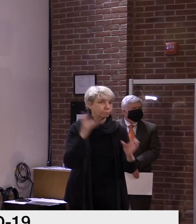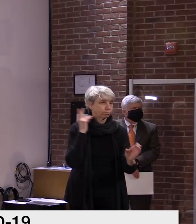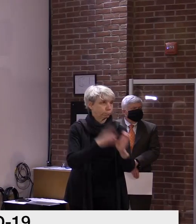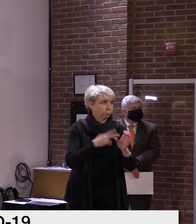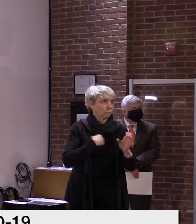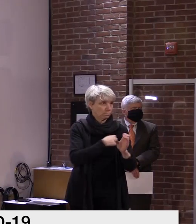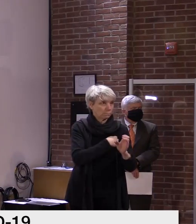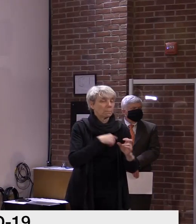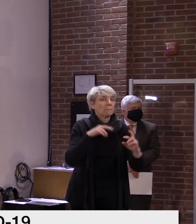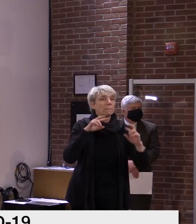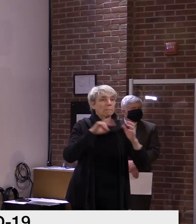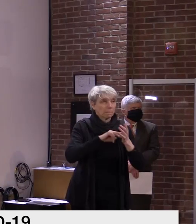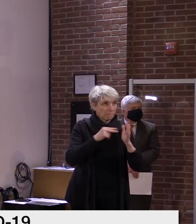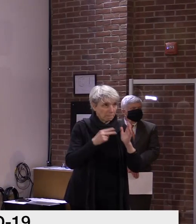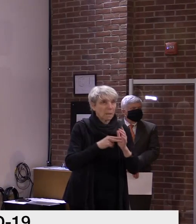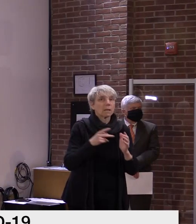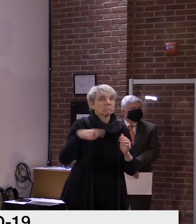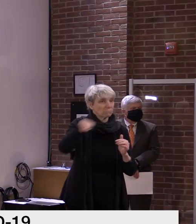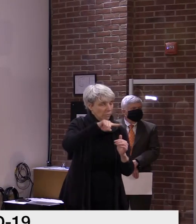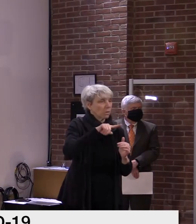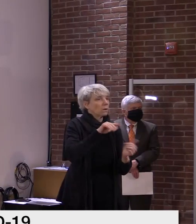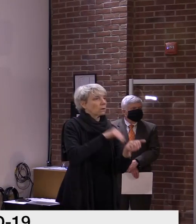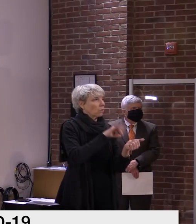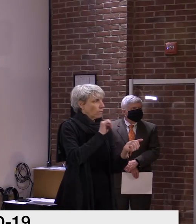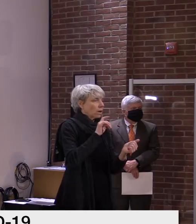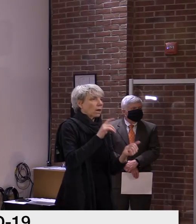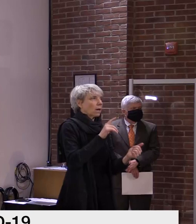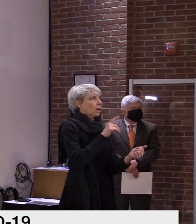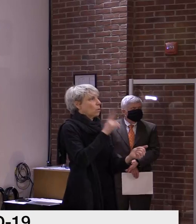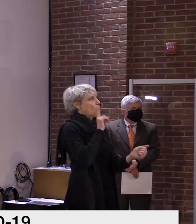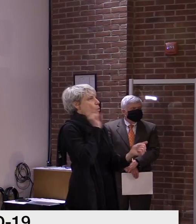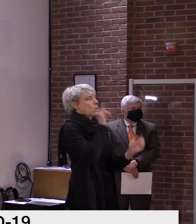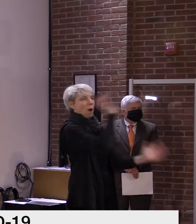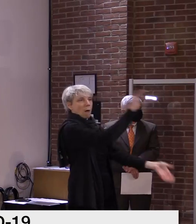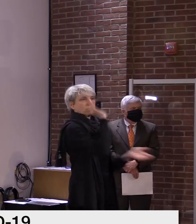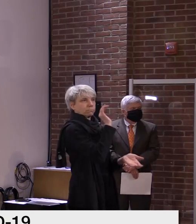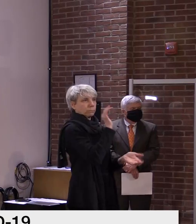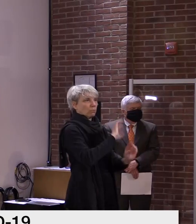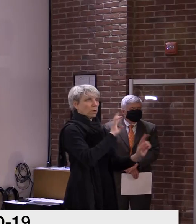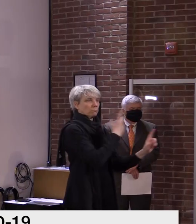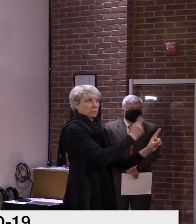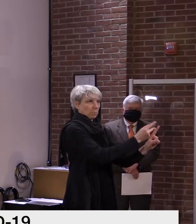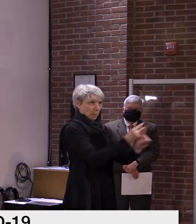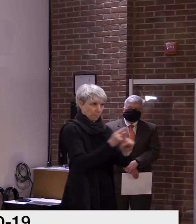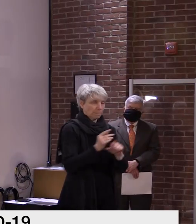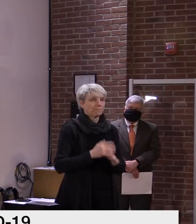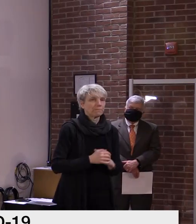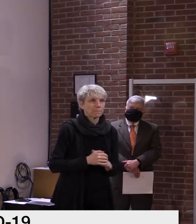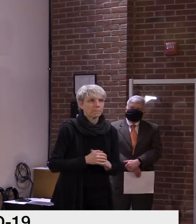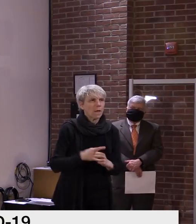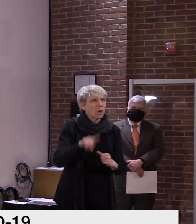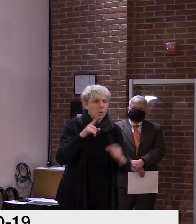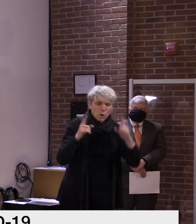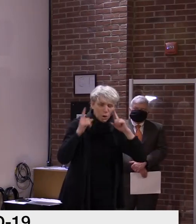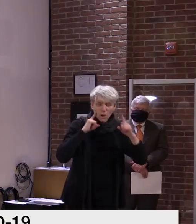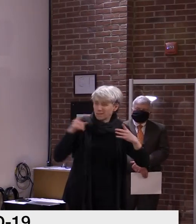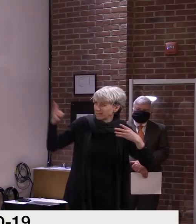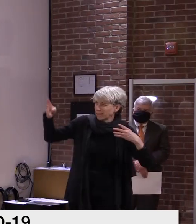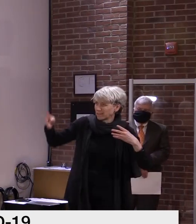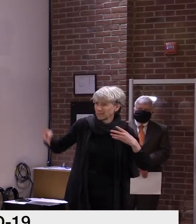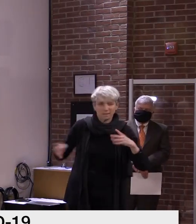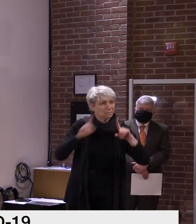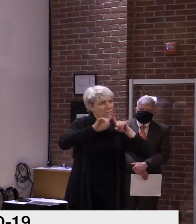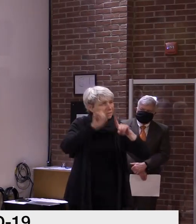to be eligible to get vaccine as well. You know, you've heard about a whole bunch of opportunities that are available